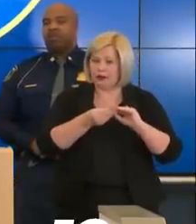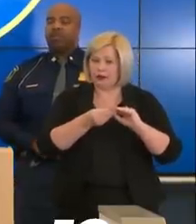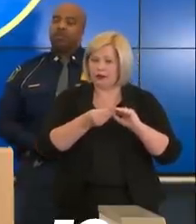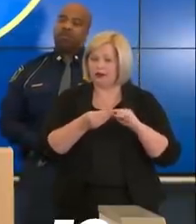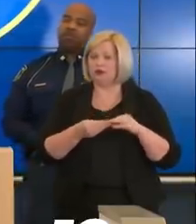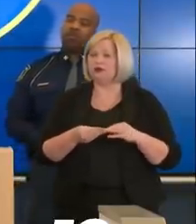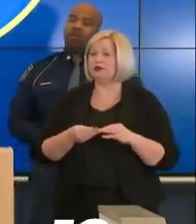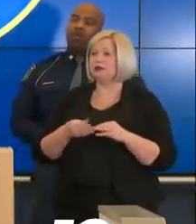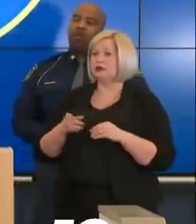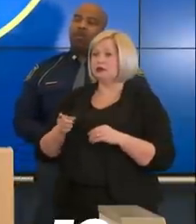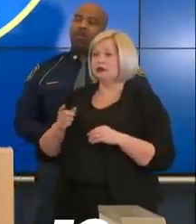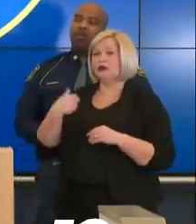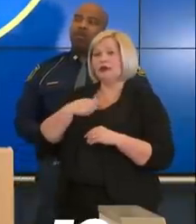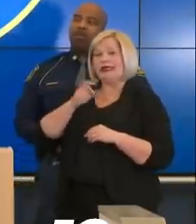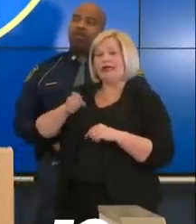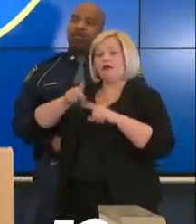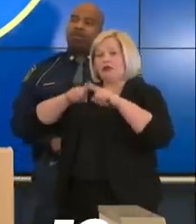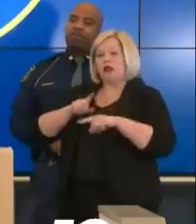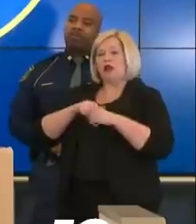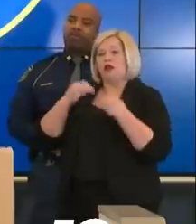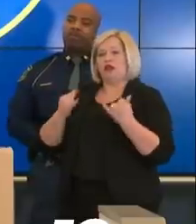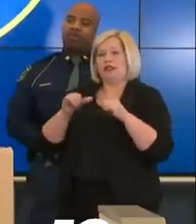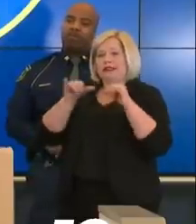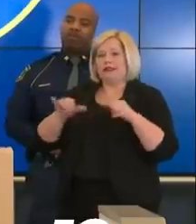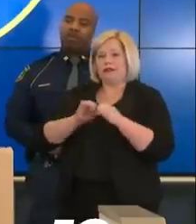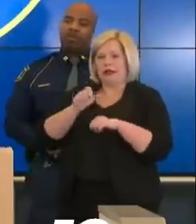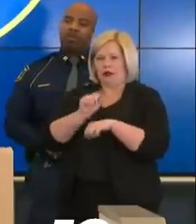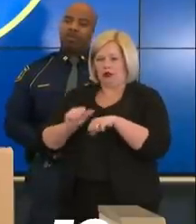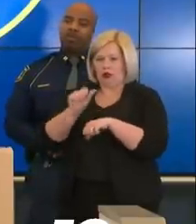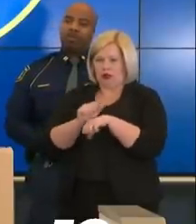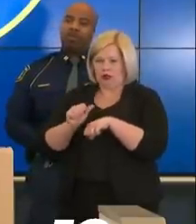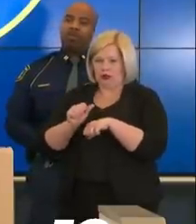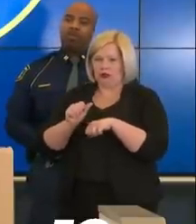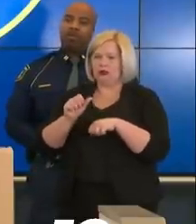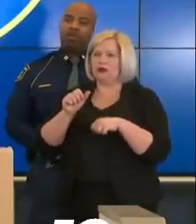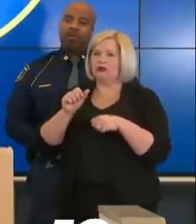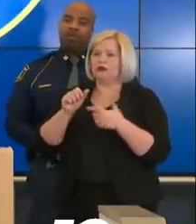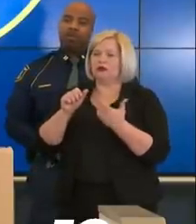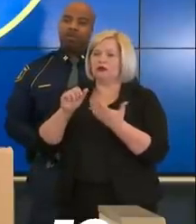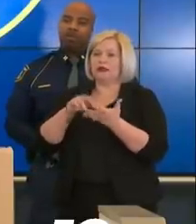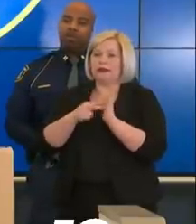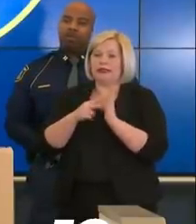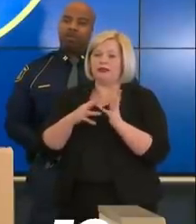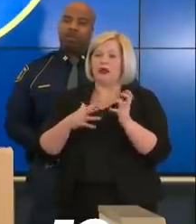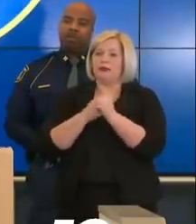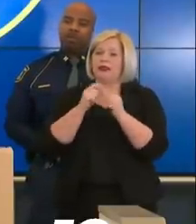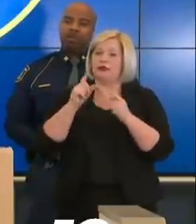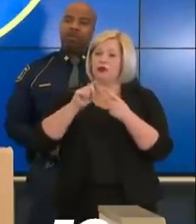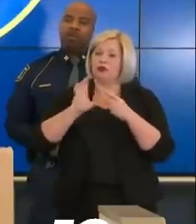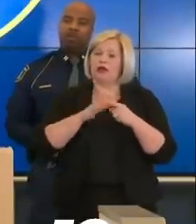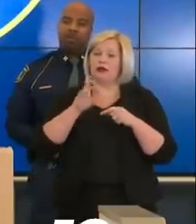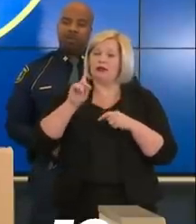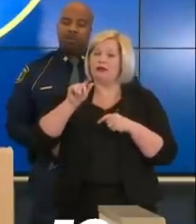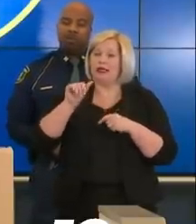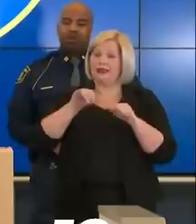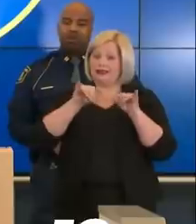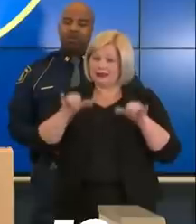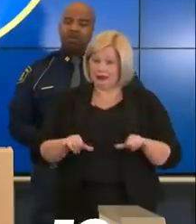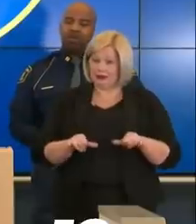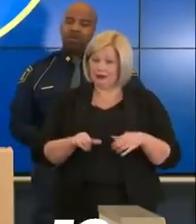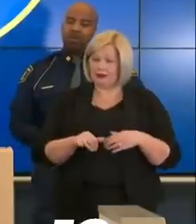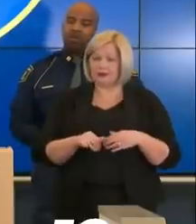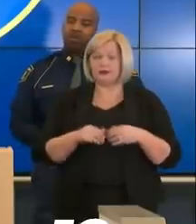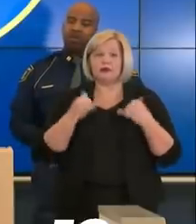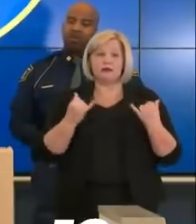on how the current system works. So that will take data, updates to our data system. Right now, we're trying to work